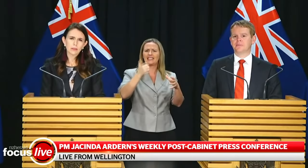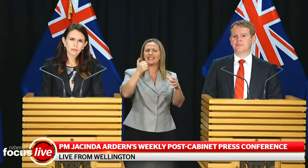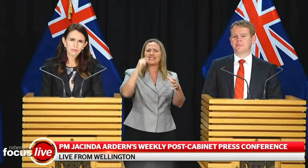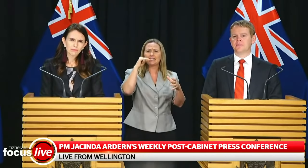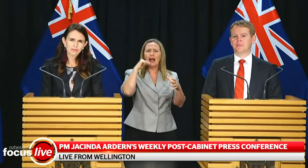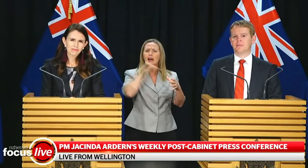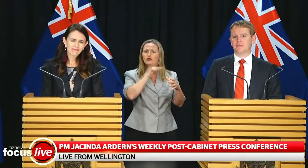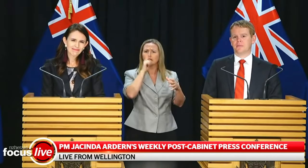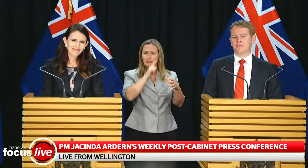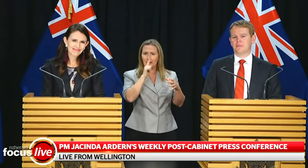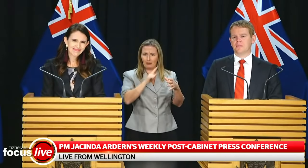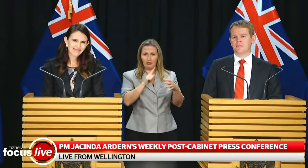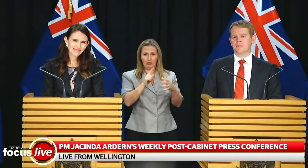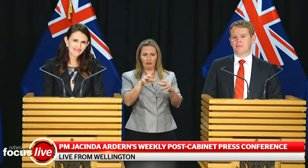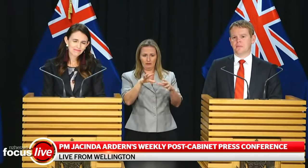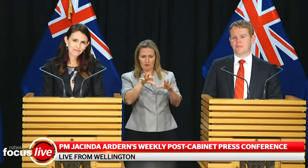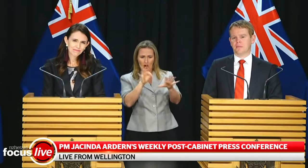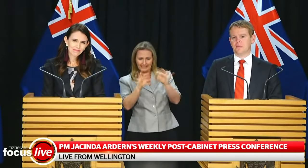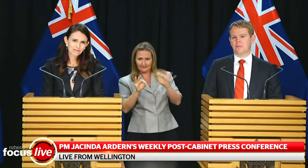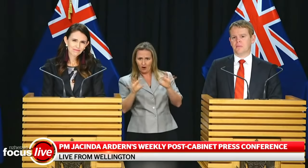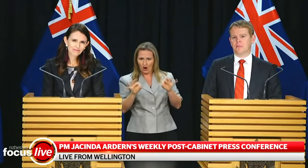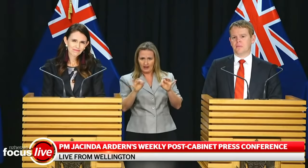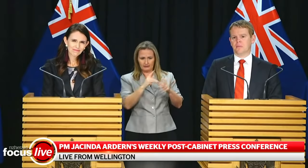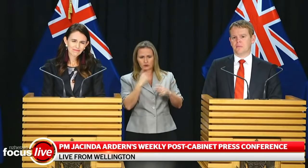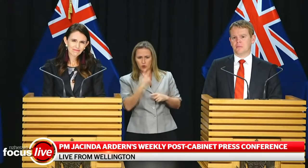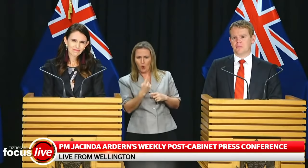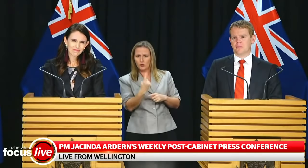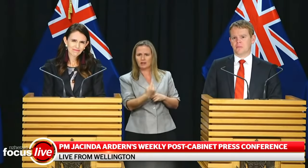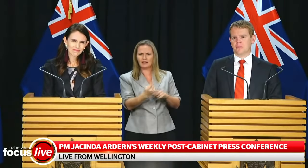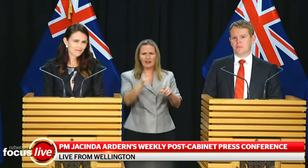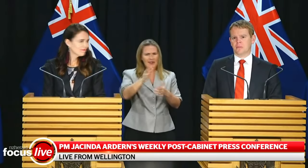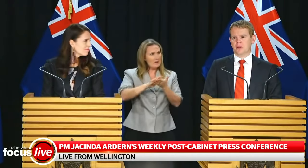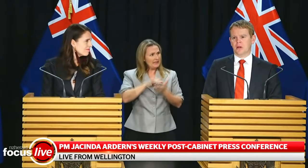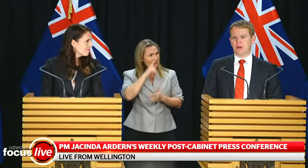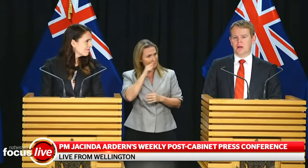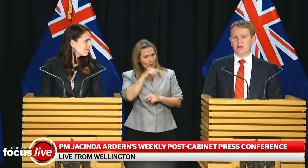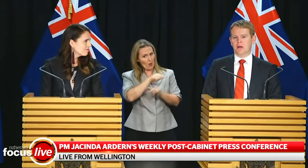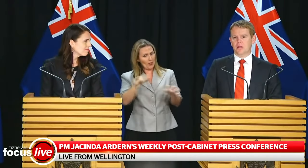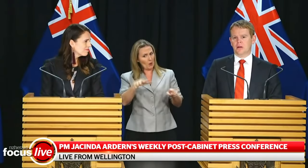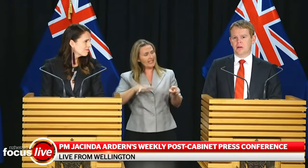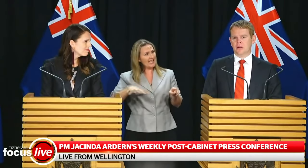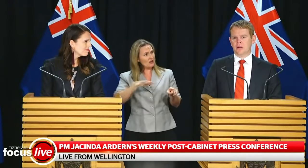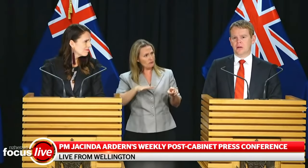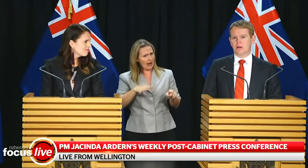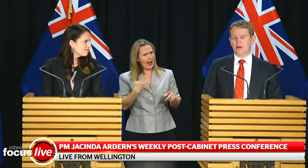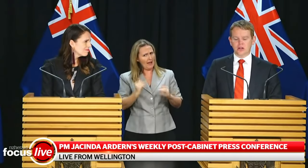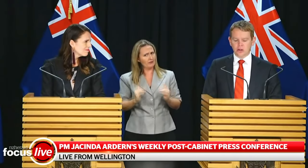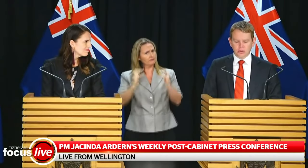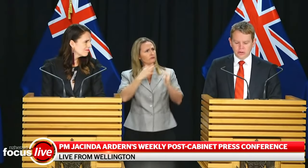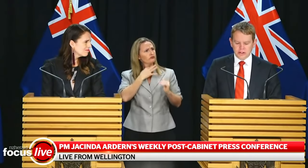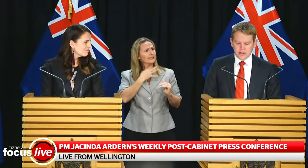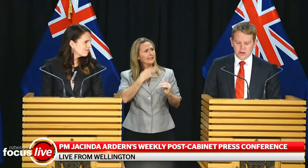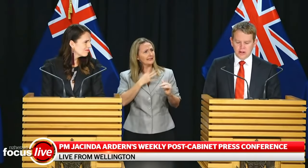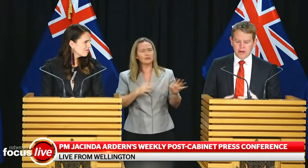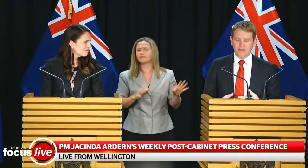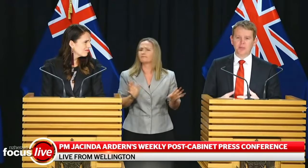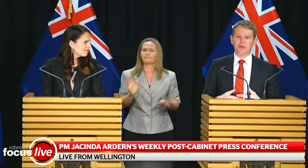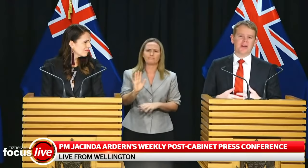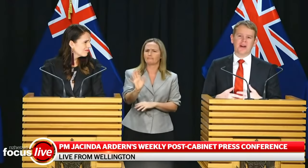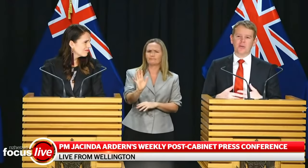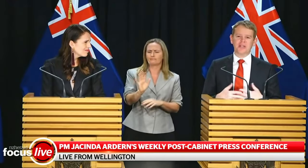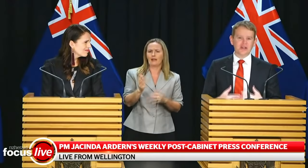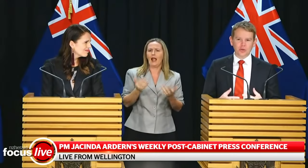Doesn't that put the people around them at an increased risk, though, because they are a potential contact? No, not necessarily. I mean,